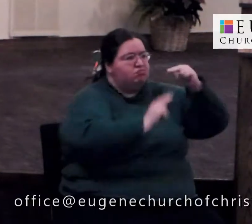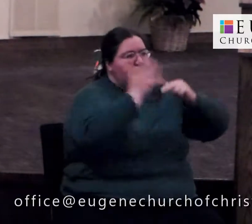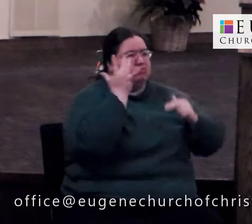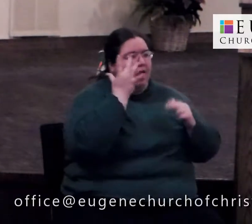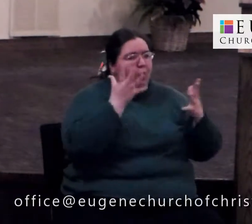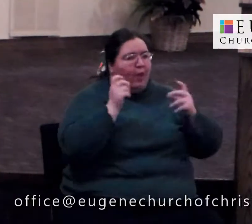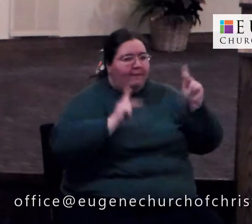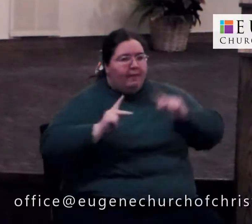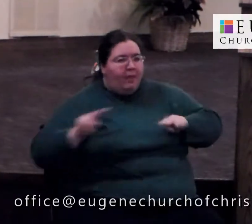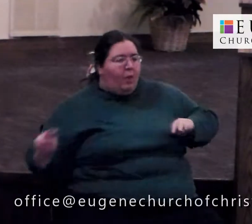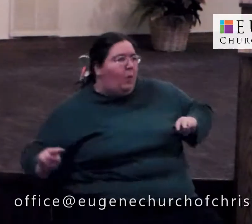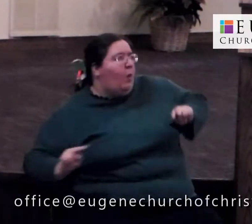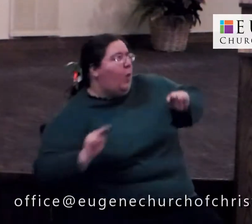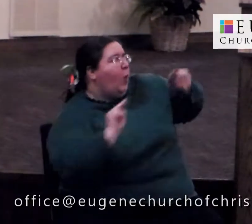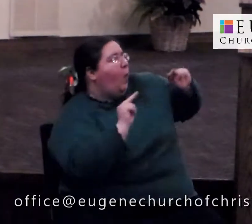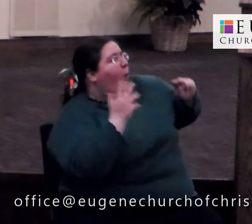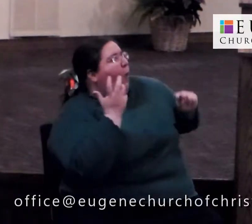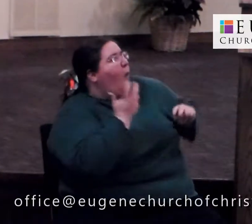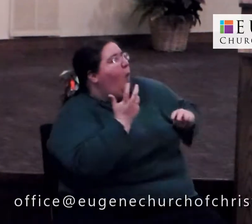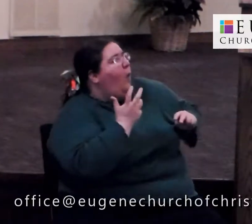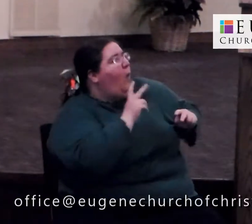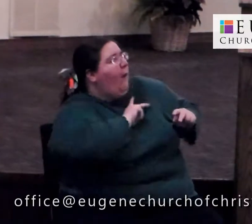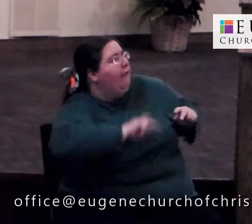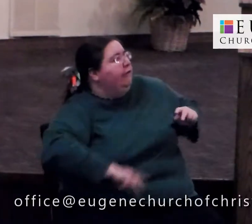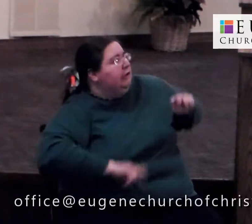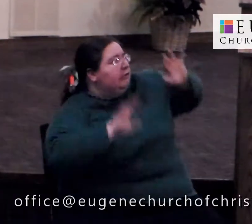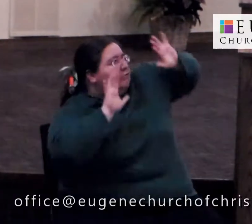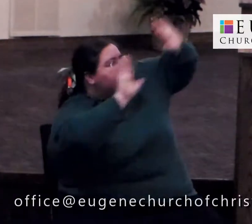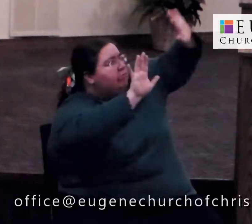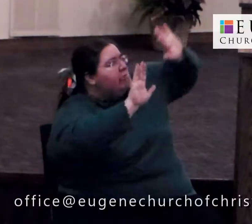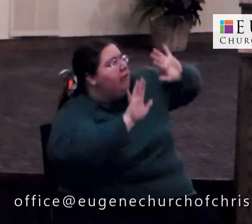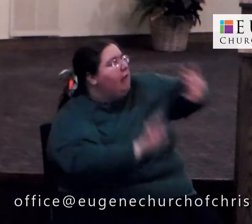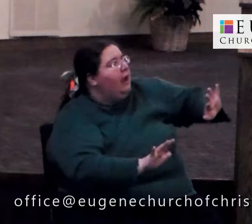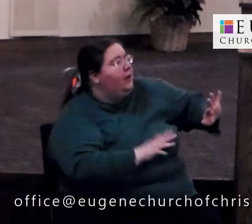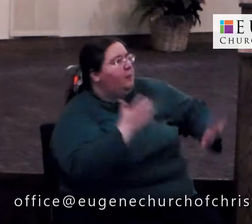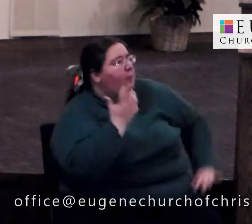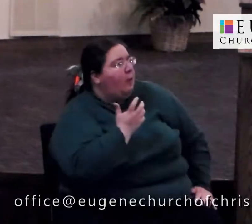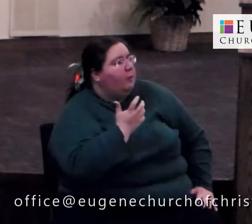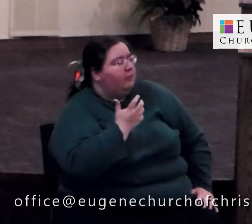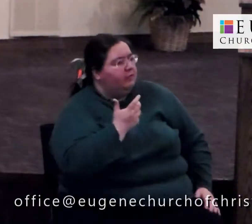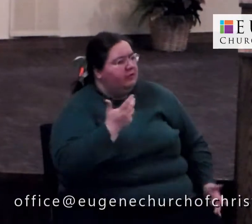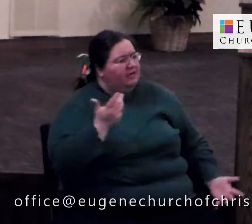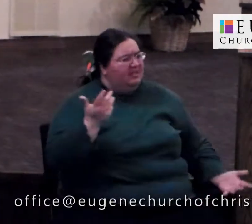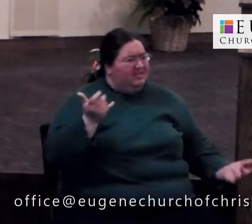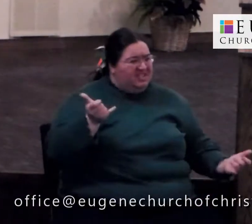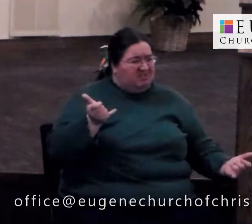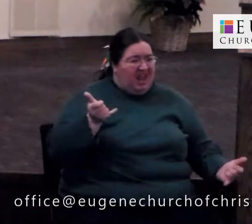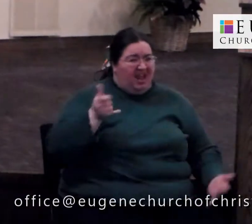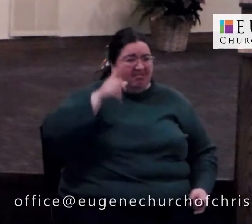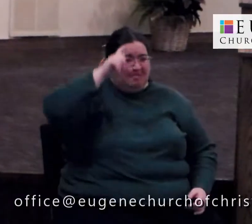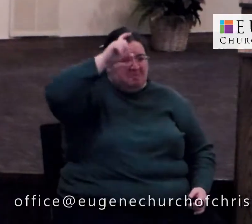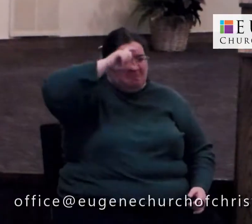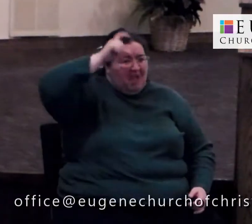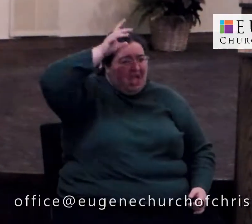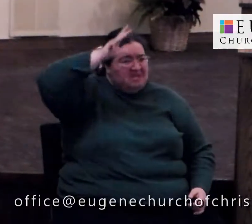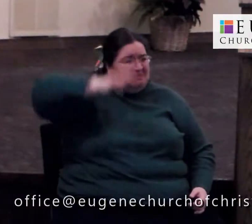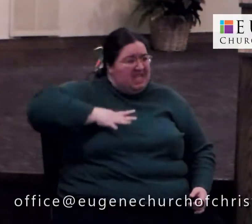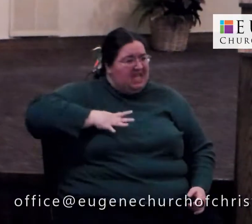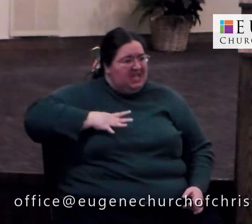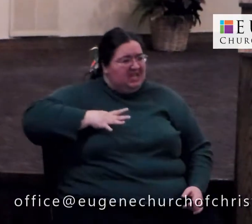how great he was. And so the idea of these wise men, these magicians, and whatever Herod may have thought of them, he did